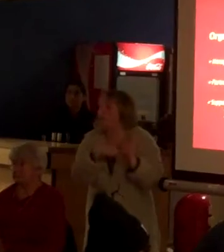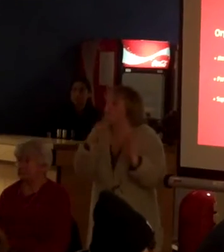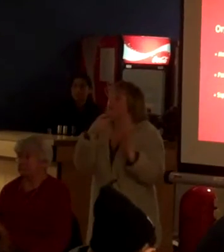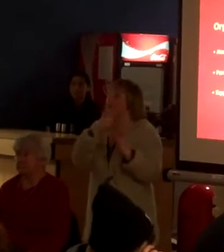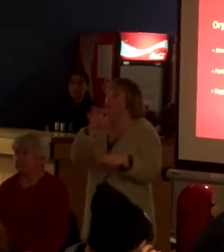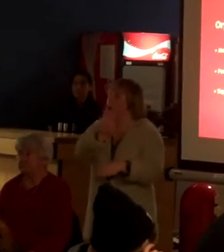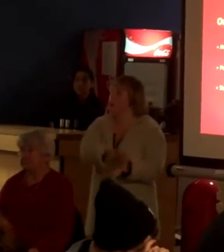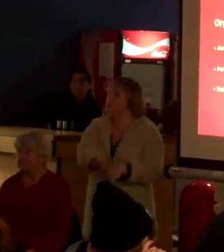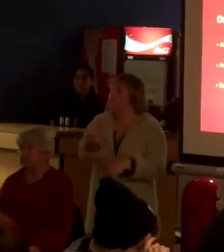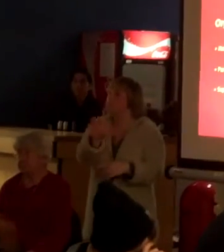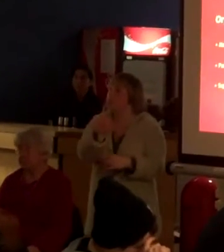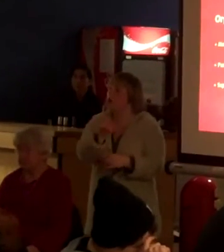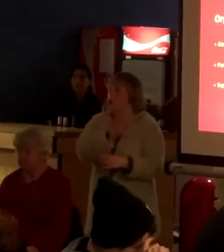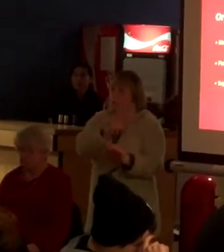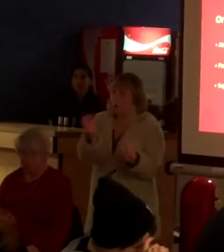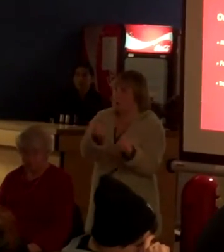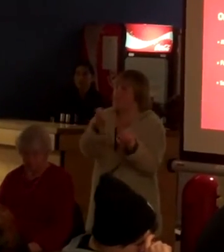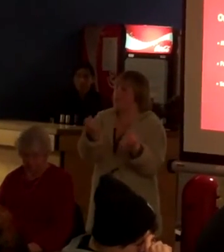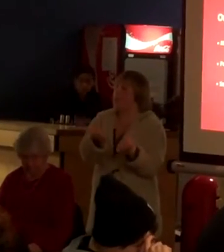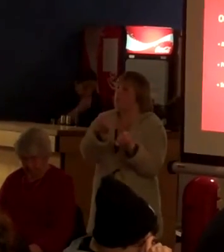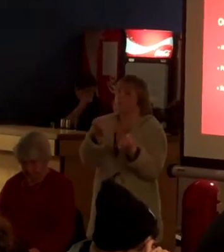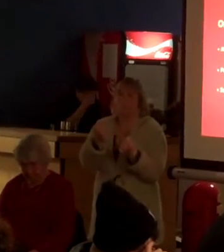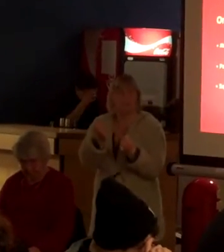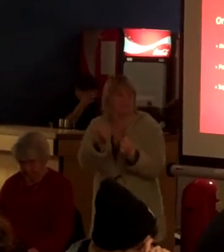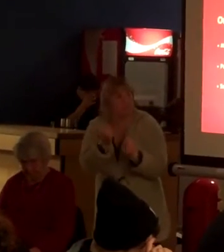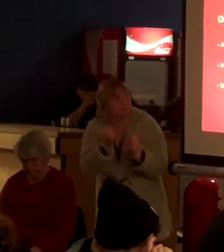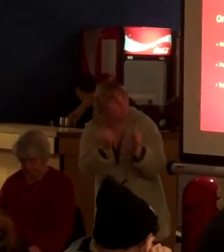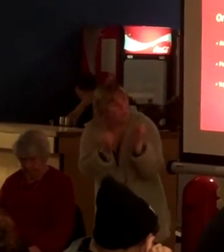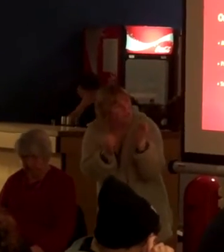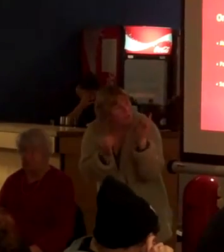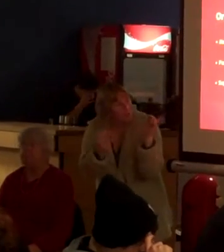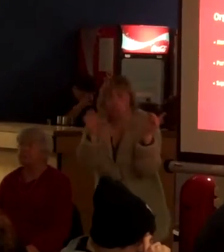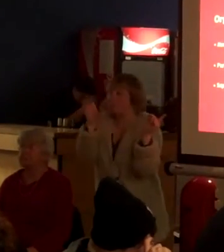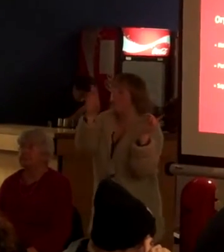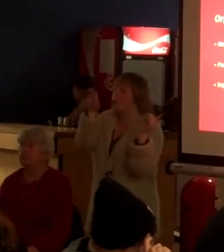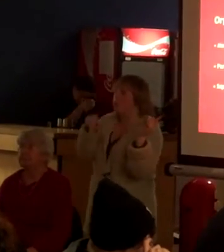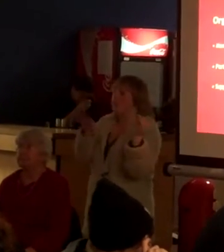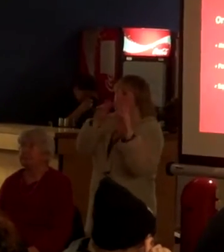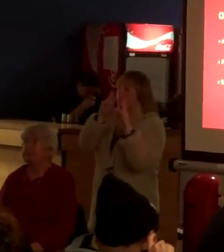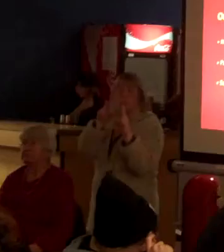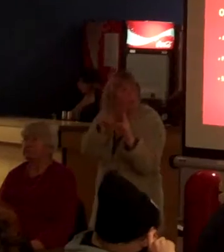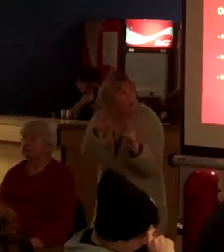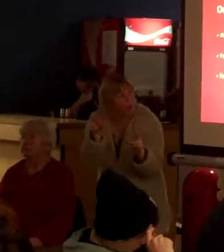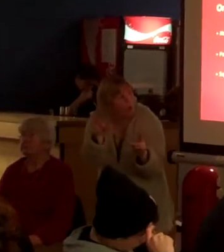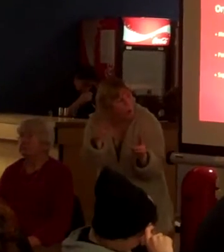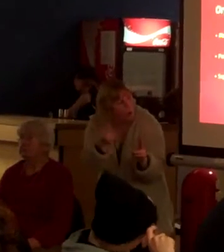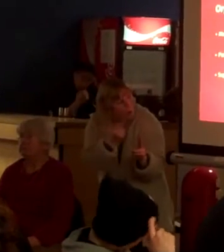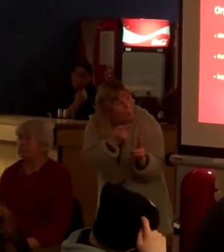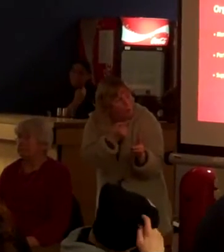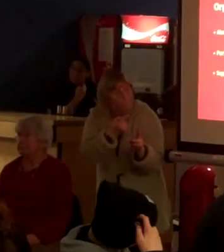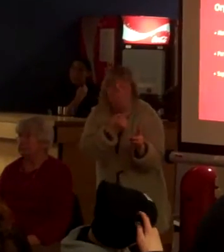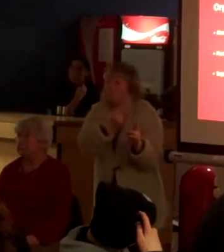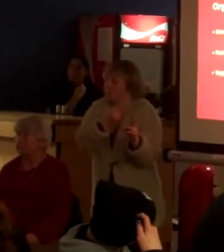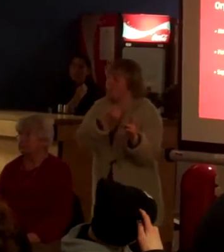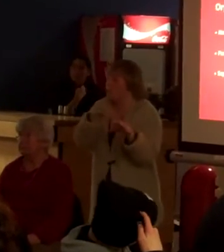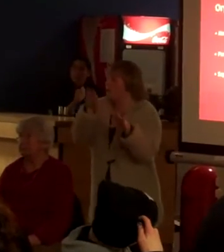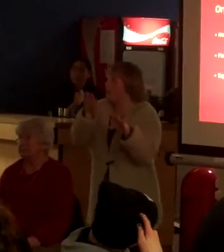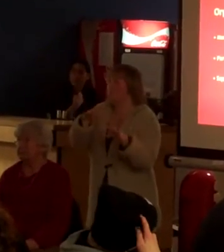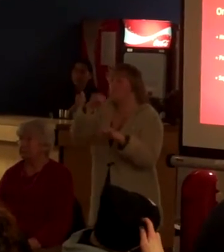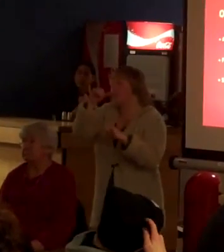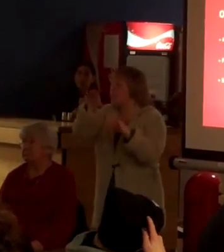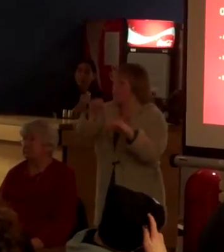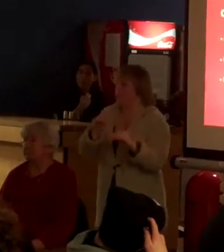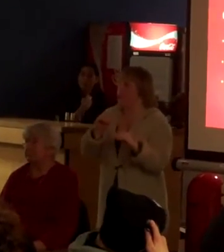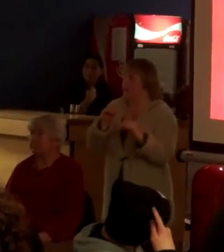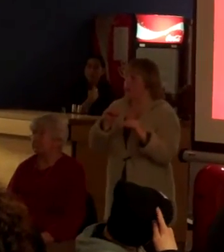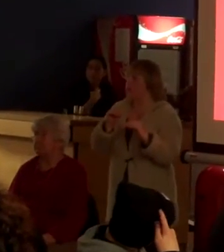England, there is an organization called Christian Hope International, which has really done quite a lot to build